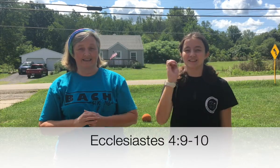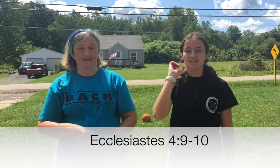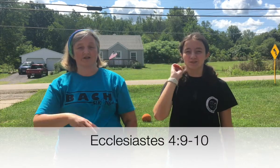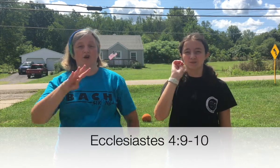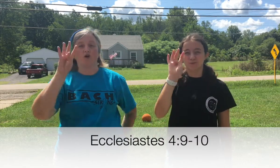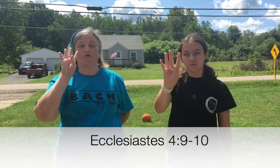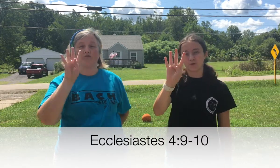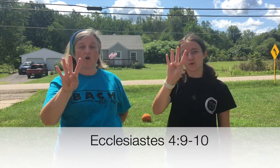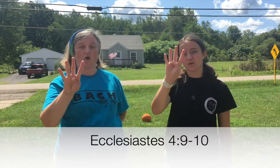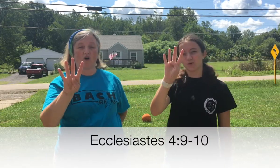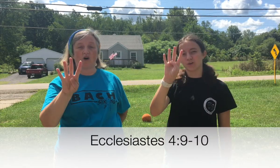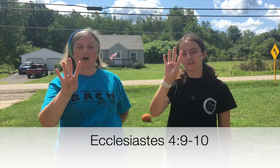Ecclesiastes